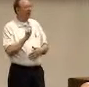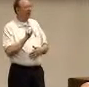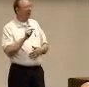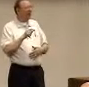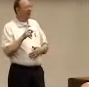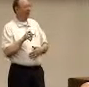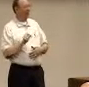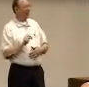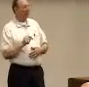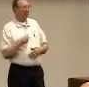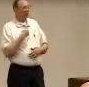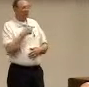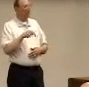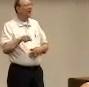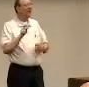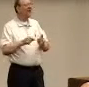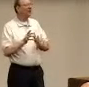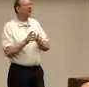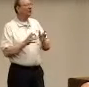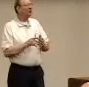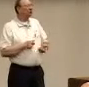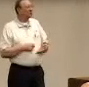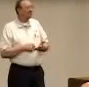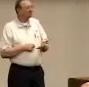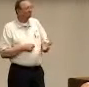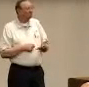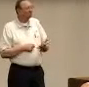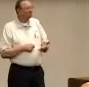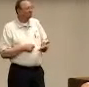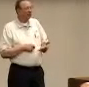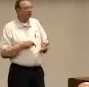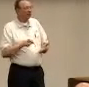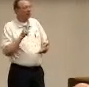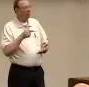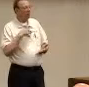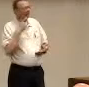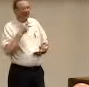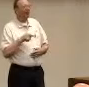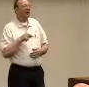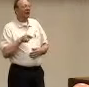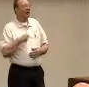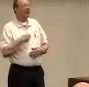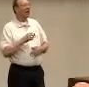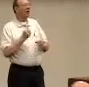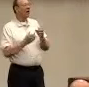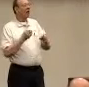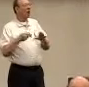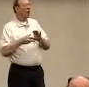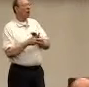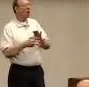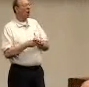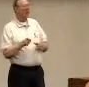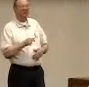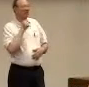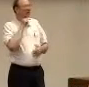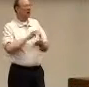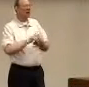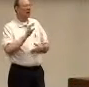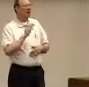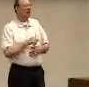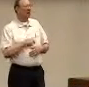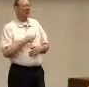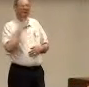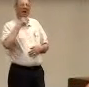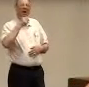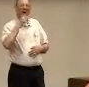were doing. We would tell people they needed Jesus, and one of them, the guy I'm about to tell you about, we were at a car wash, and